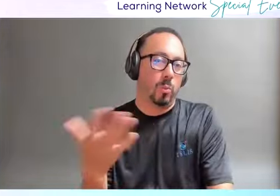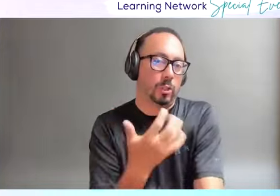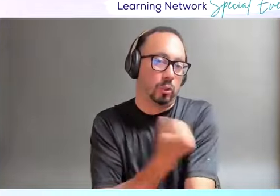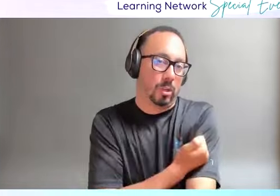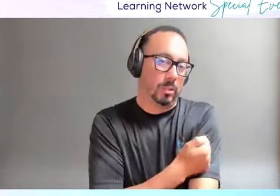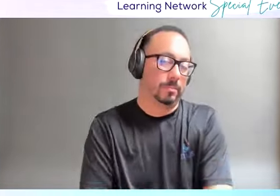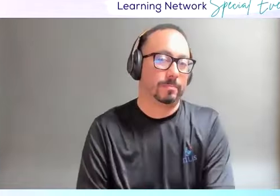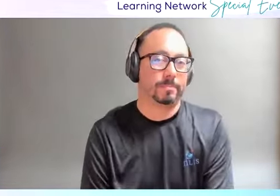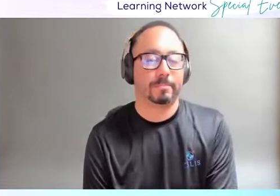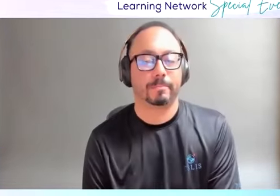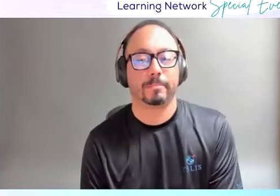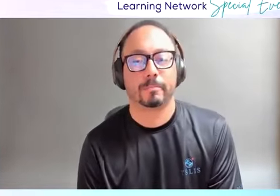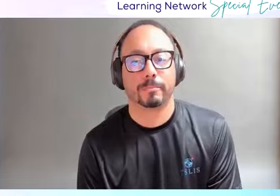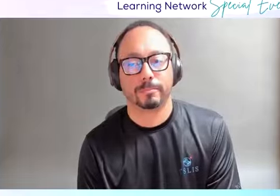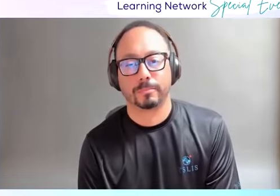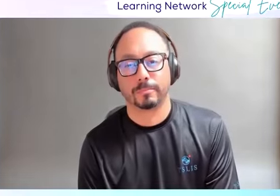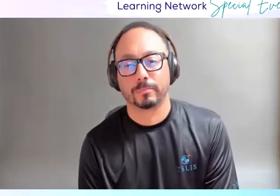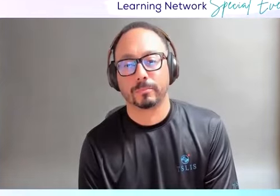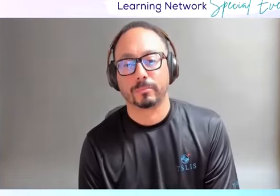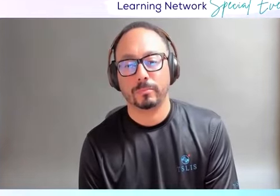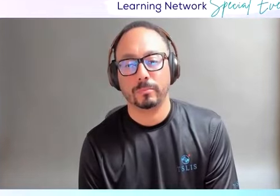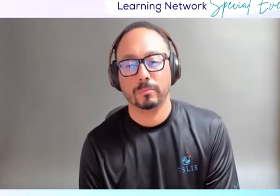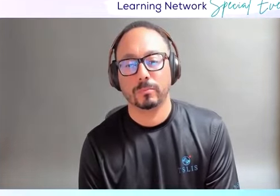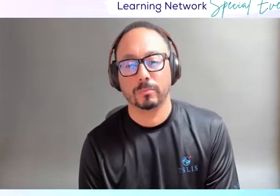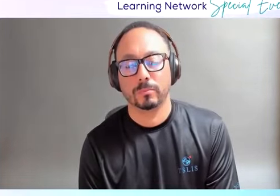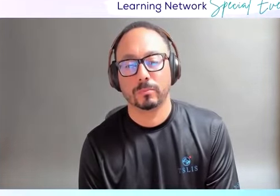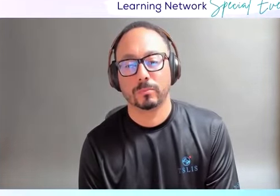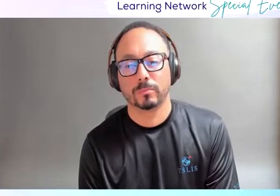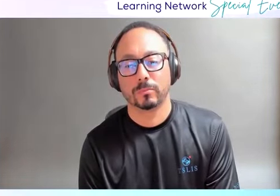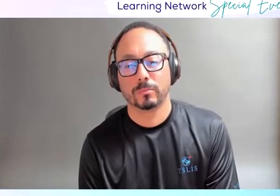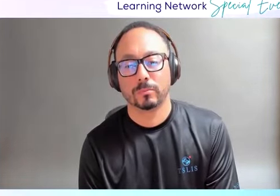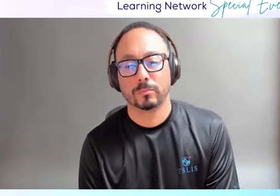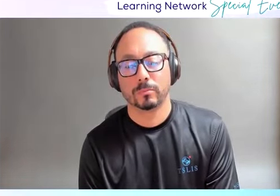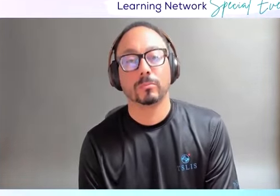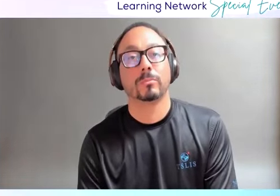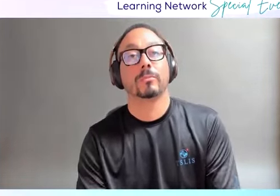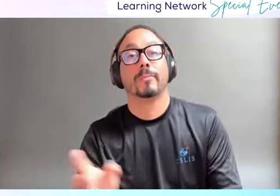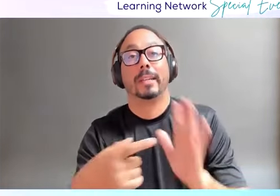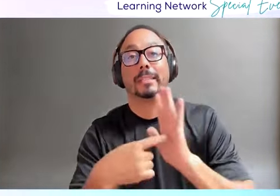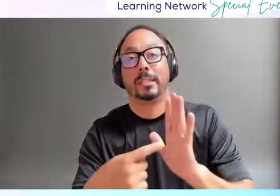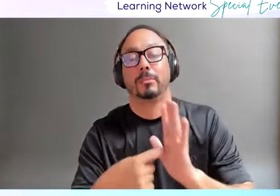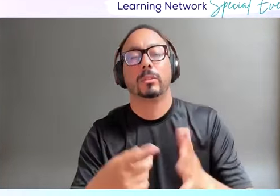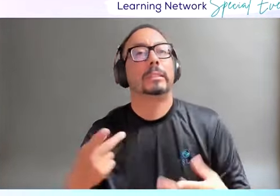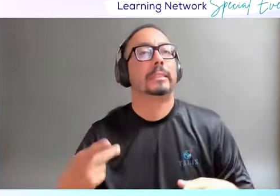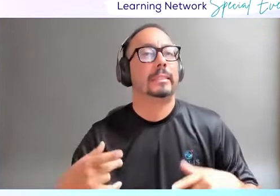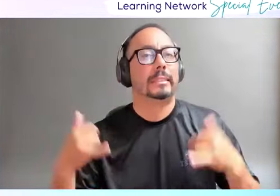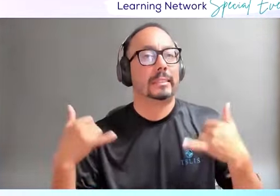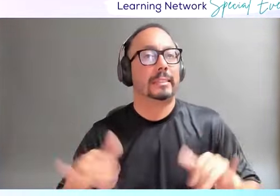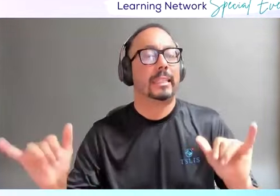just give one example. We hear a lot still about the problem of smoking during pregnancy. And